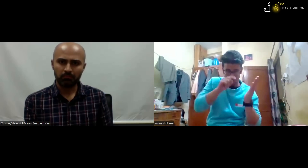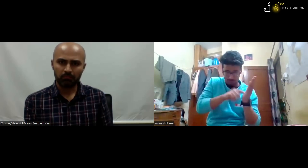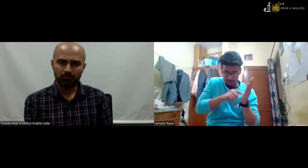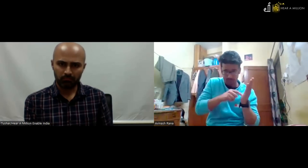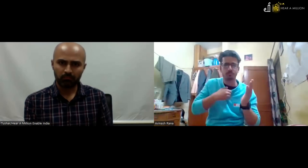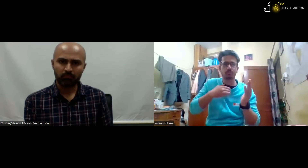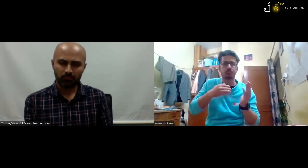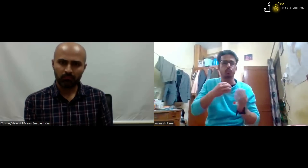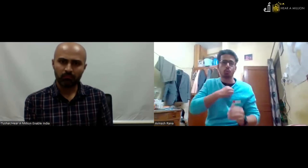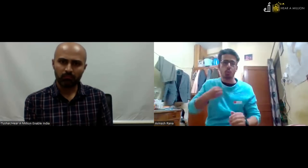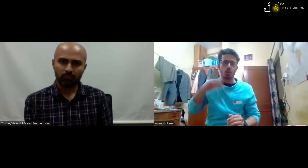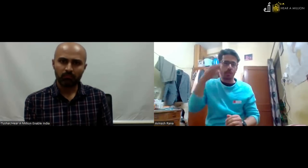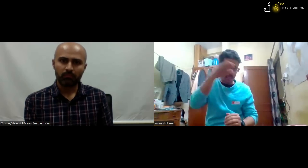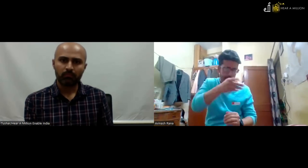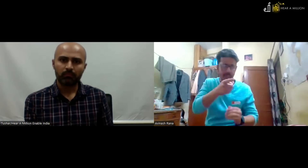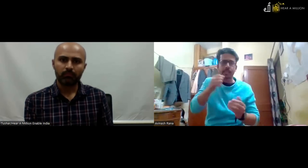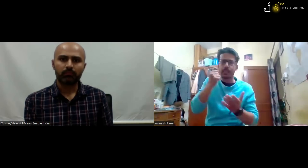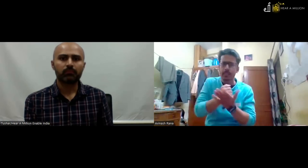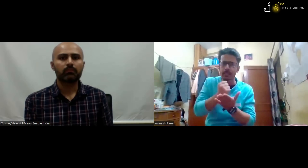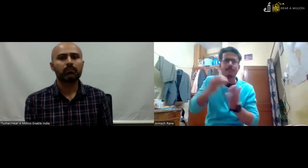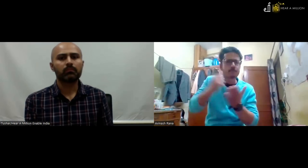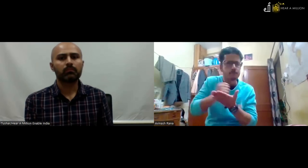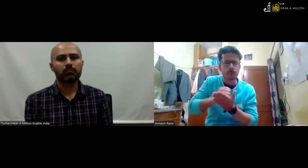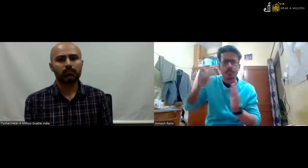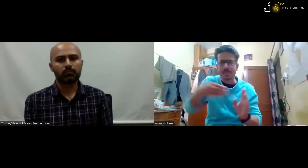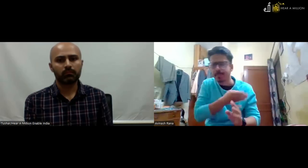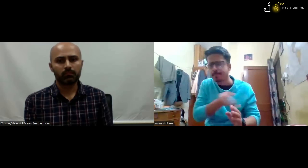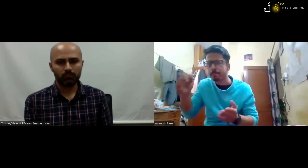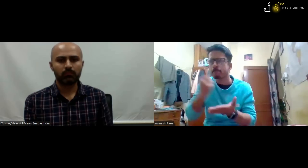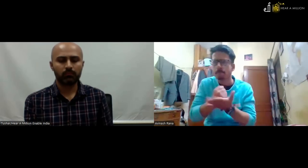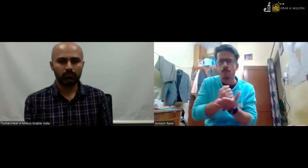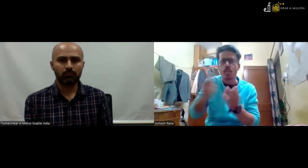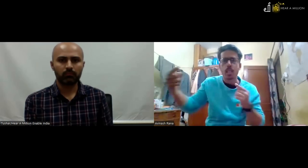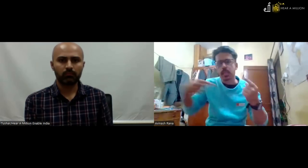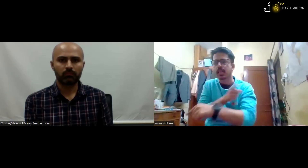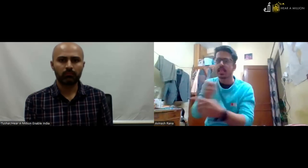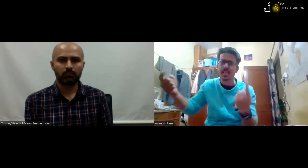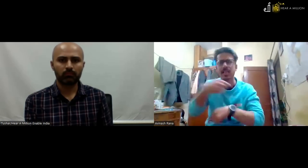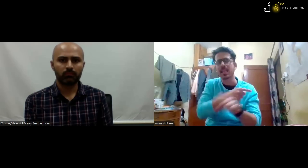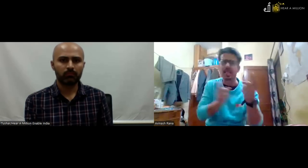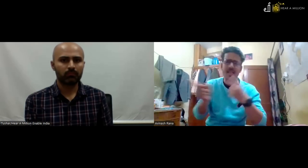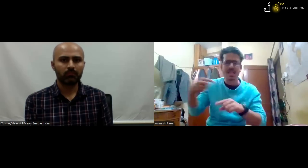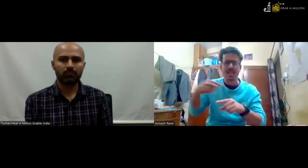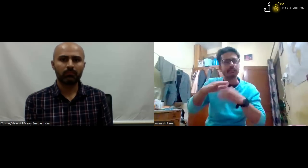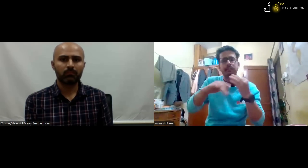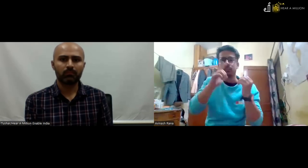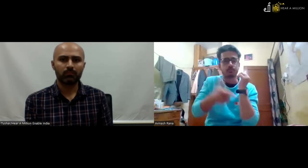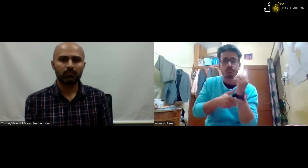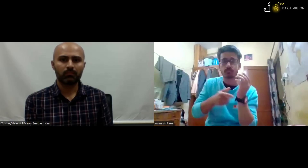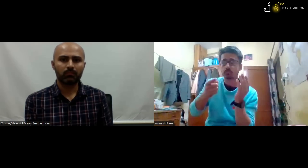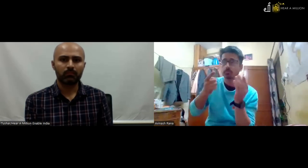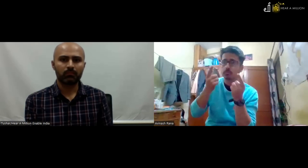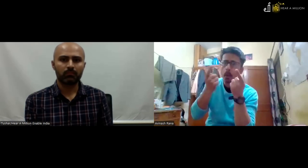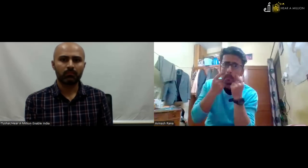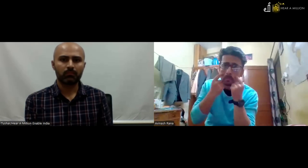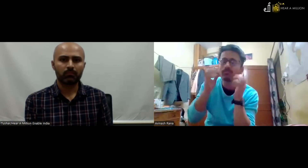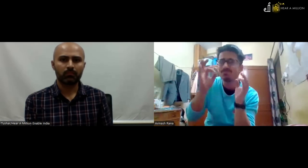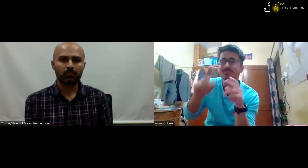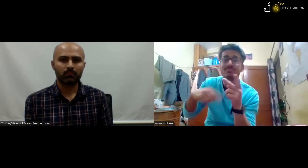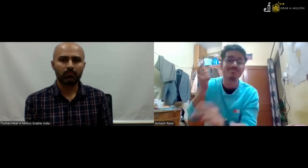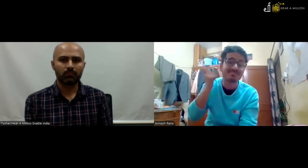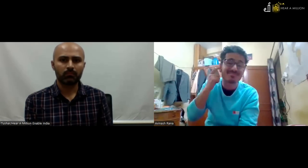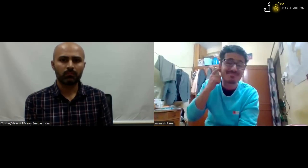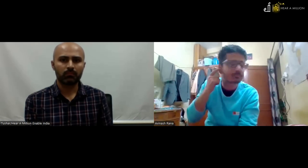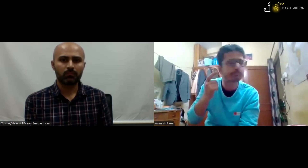have to get a medical certification, right? So I tried to get the medical certification and I went here and